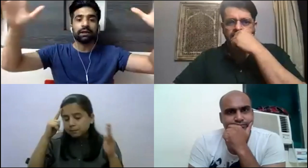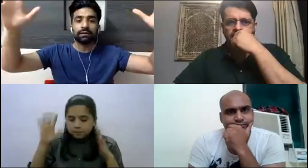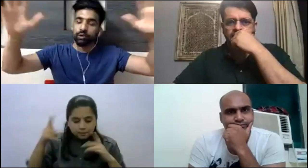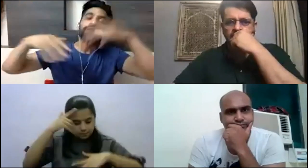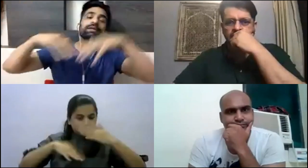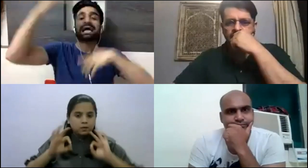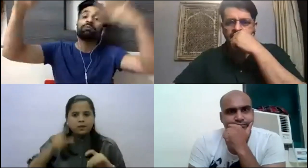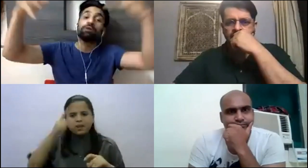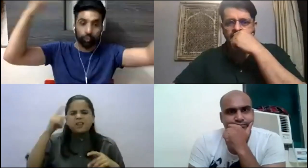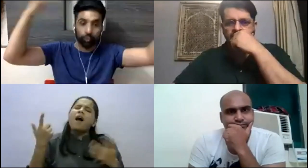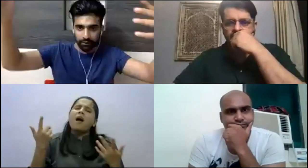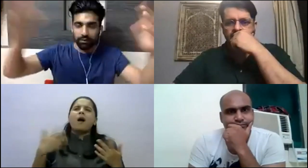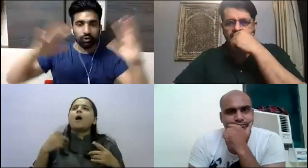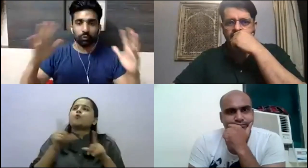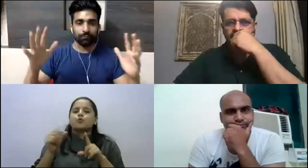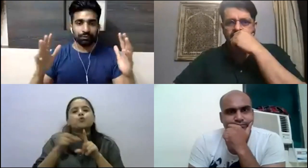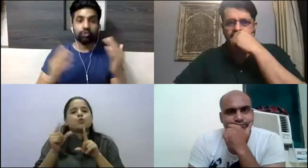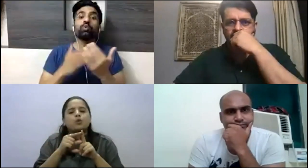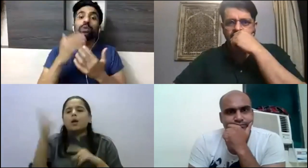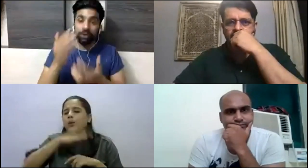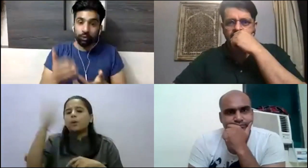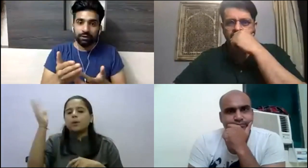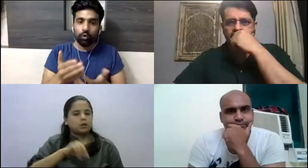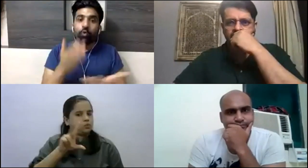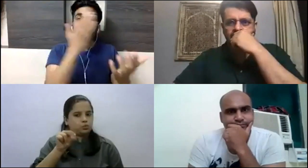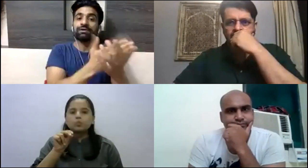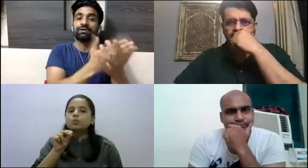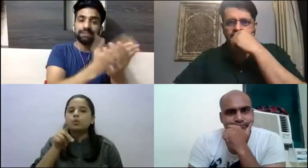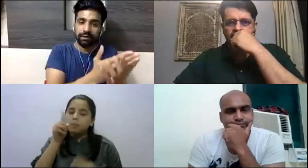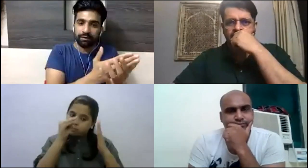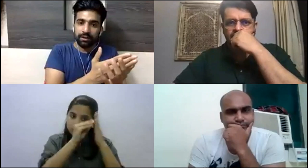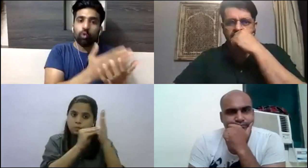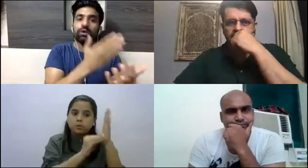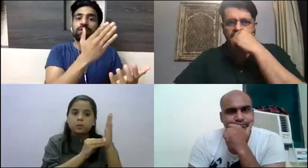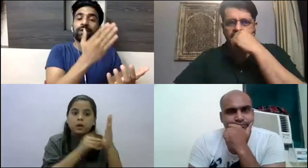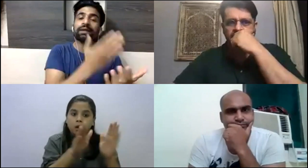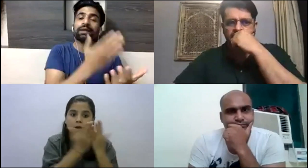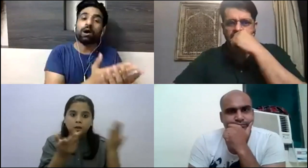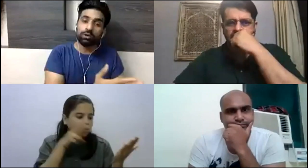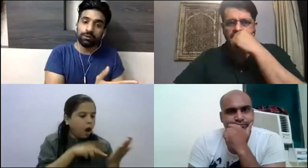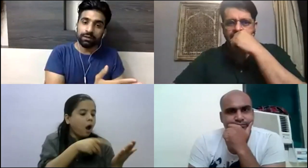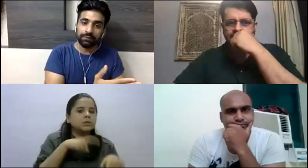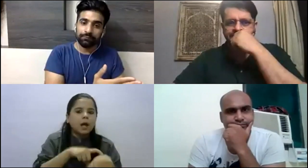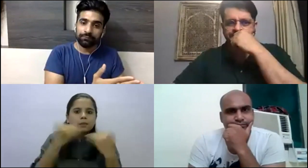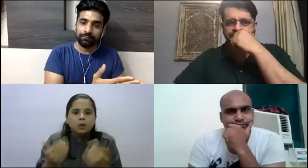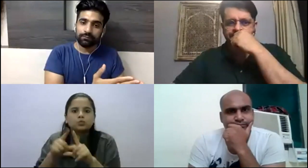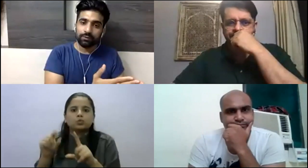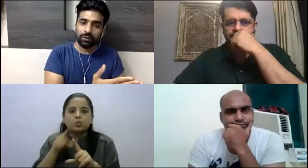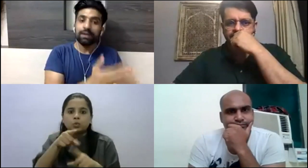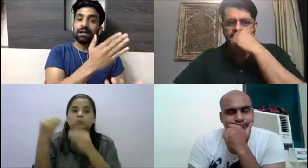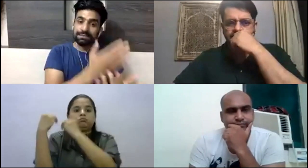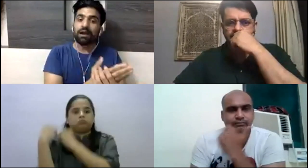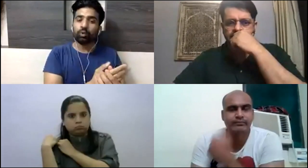the air that, okay, yes, I will do it. No, you will do it only if it is there, only if you take accountability.